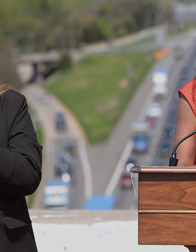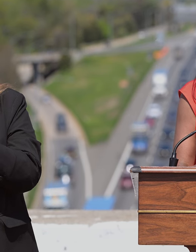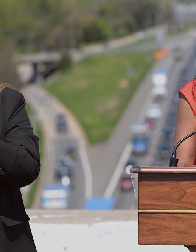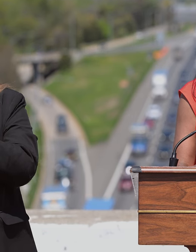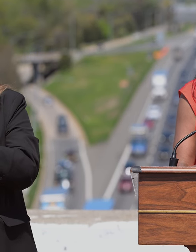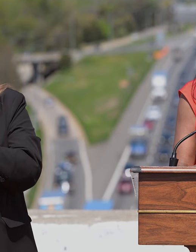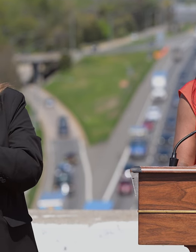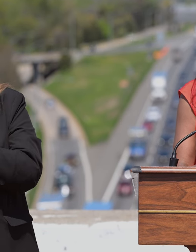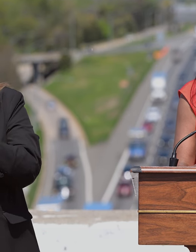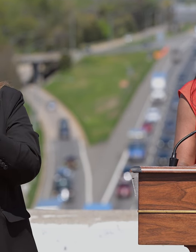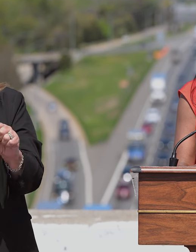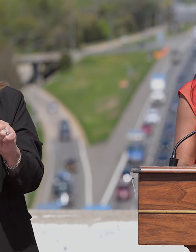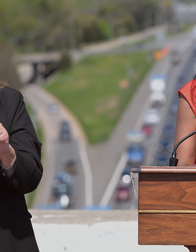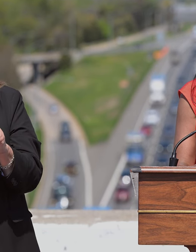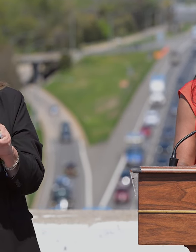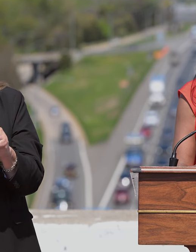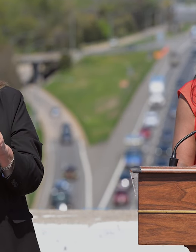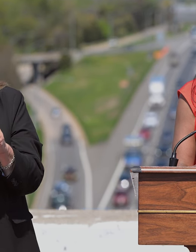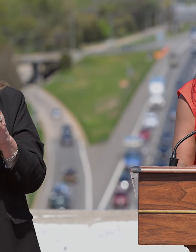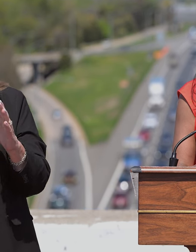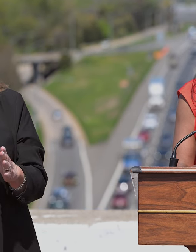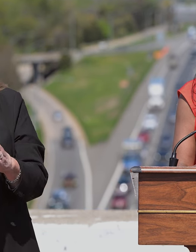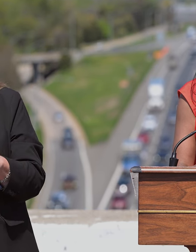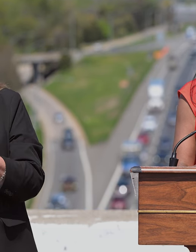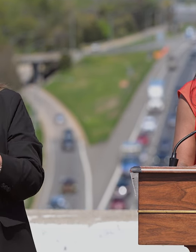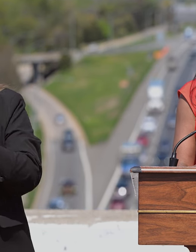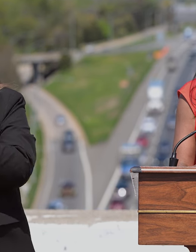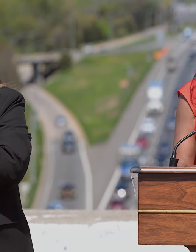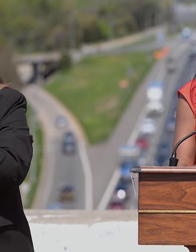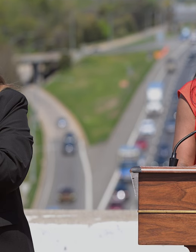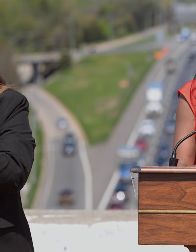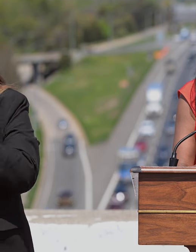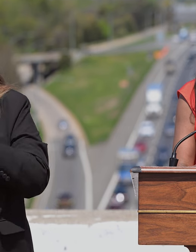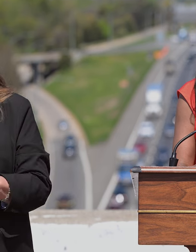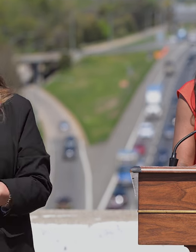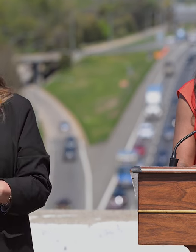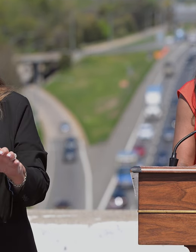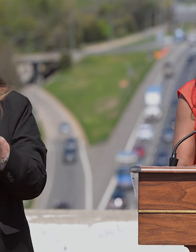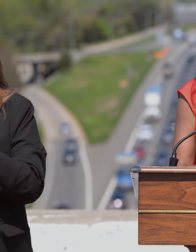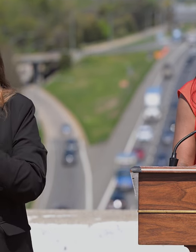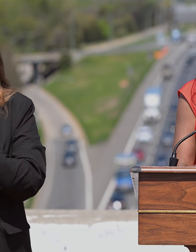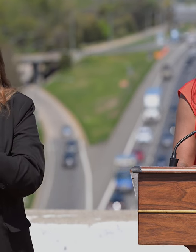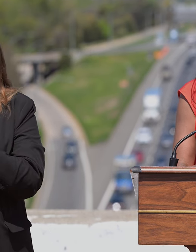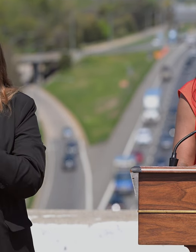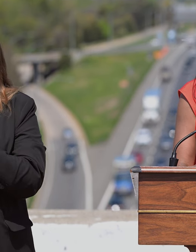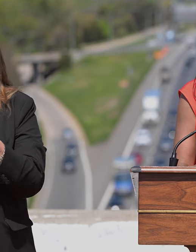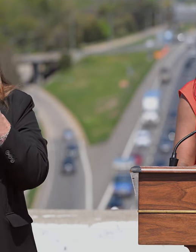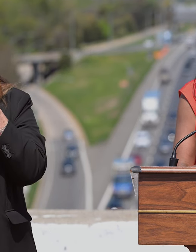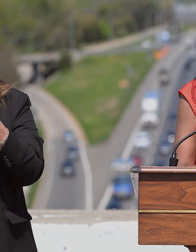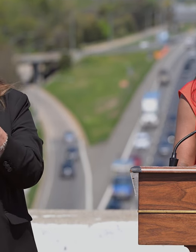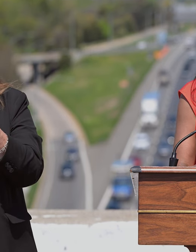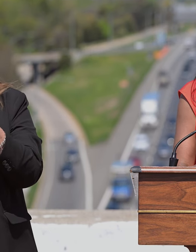to ensuring safety of all Marylanders. We call upon every citizen to do their part to keep each